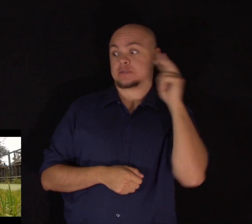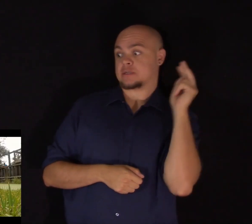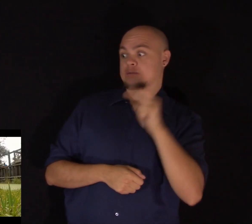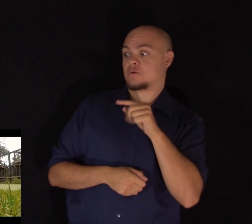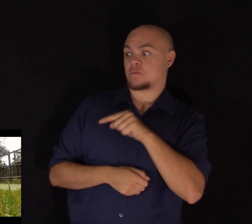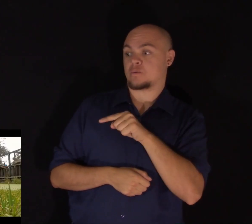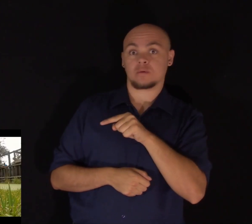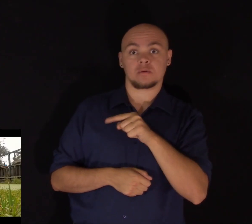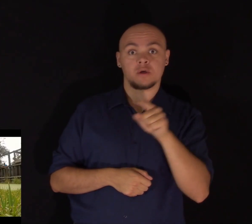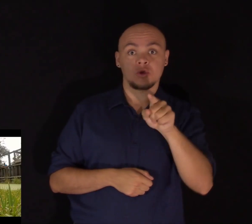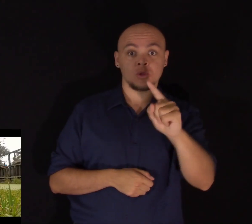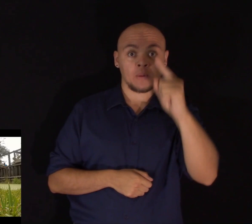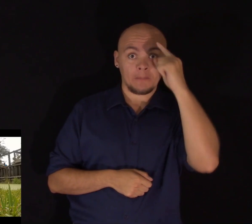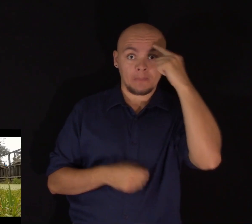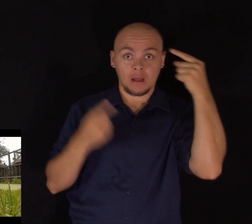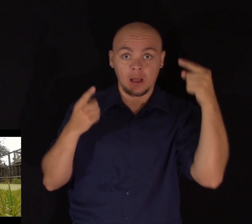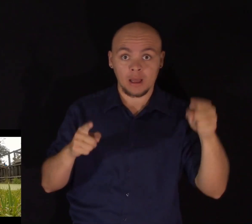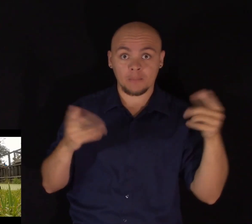animal?